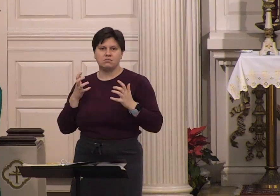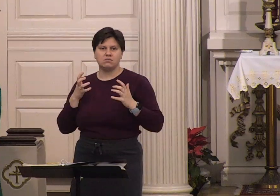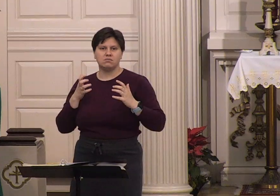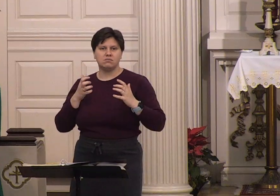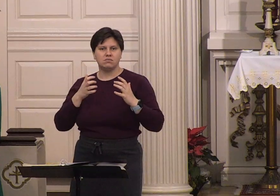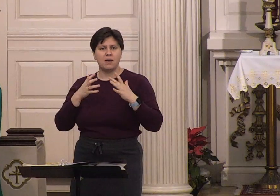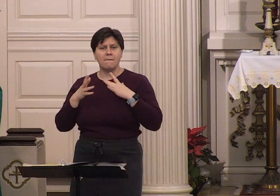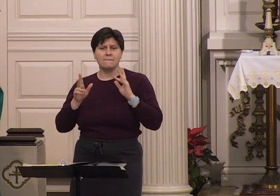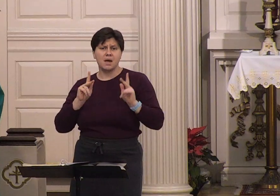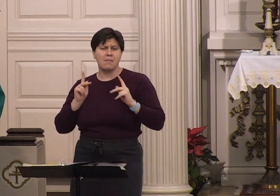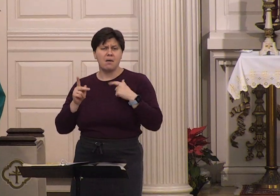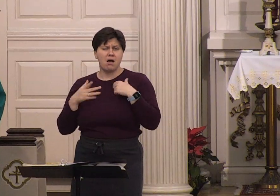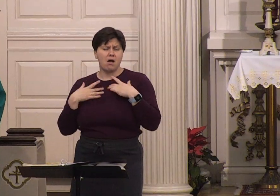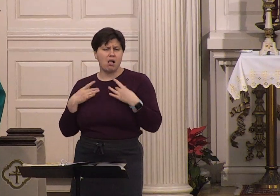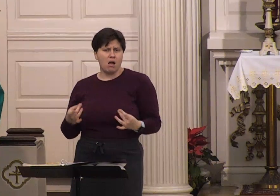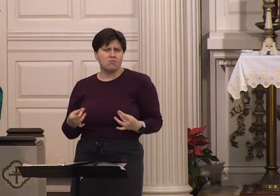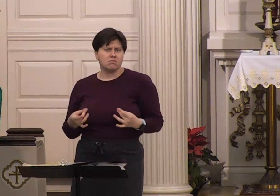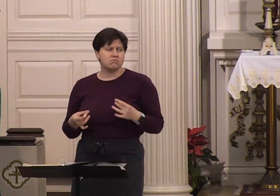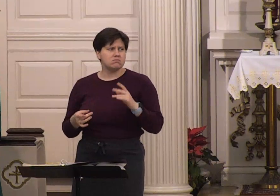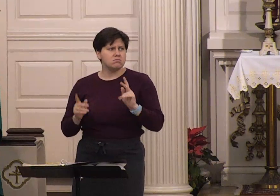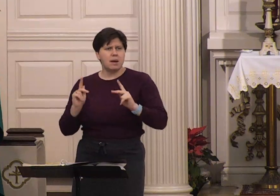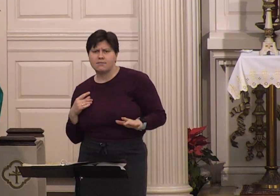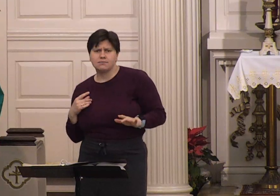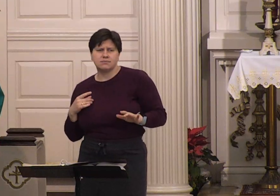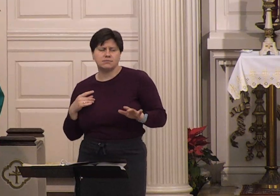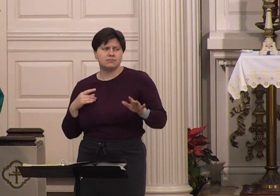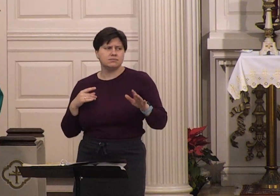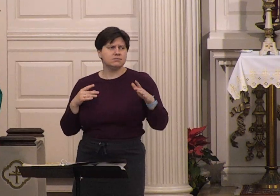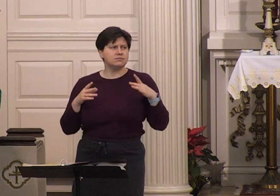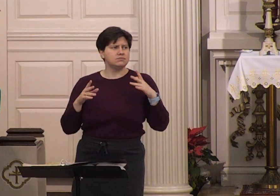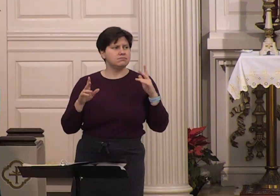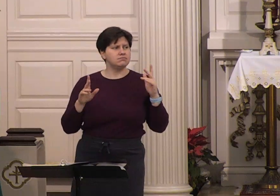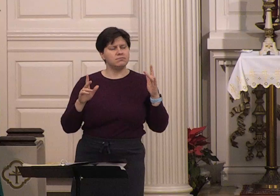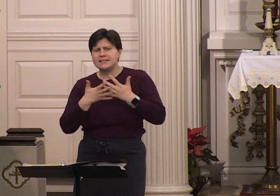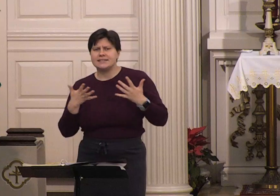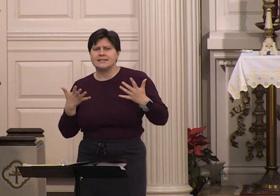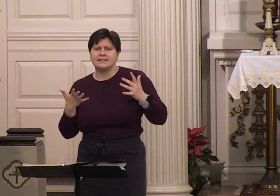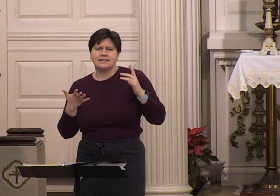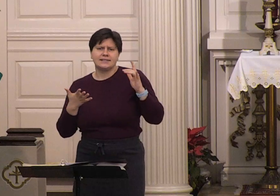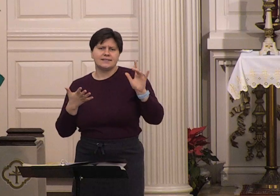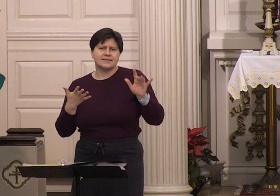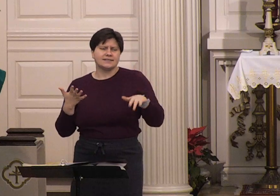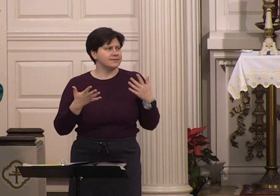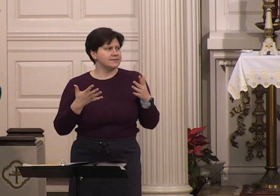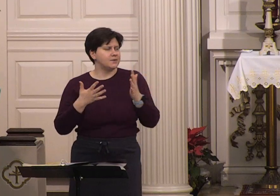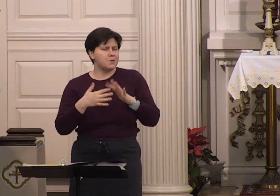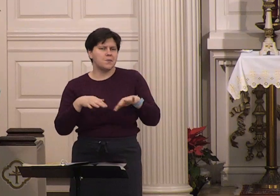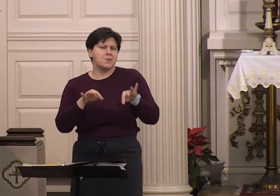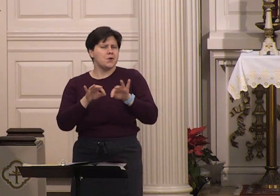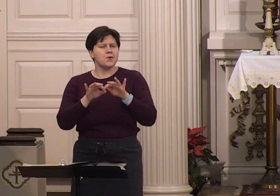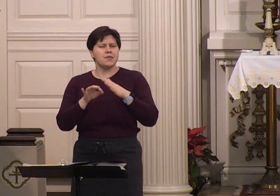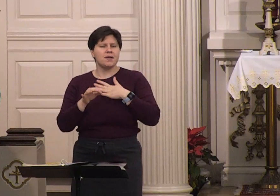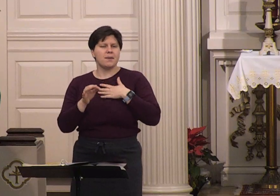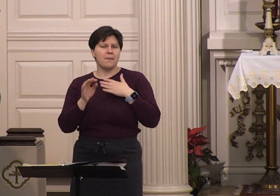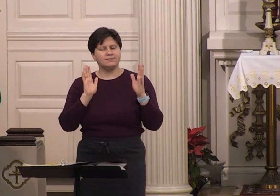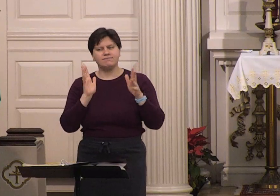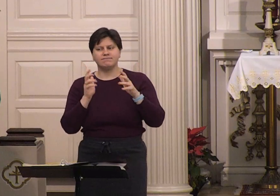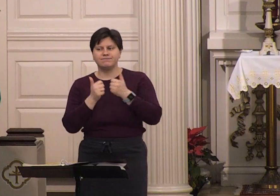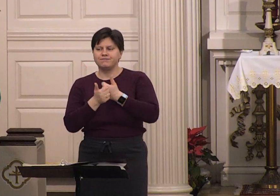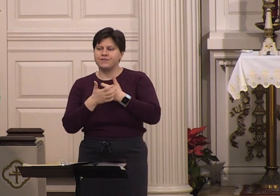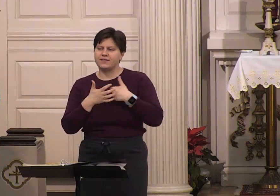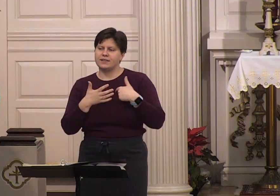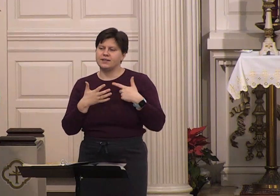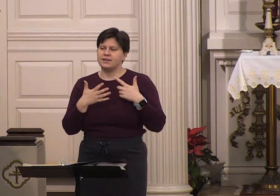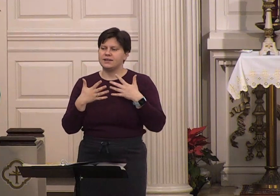I like, all the people I hate, all the things that are worthy of my attention, all the things that I wish would leave my